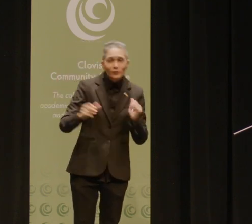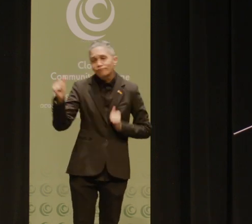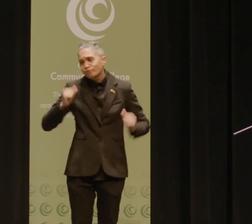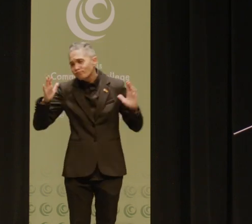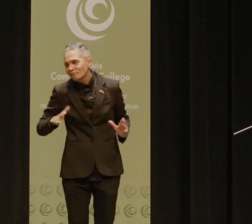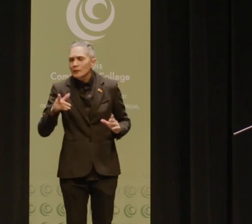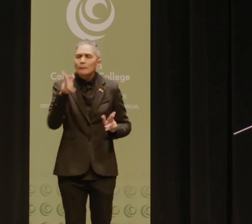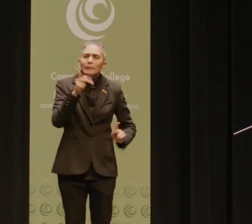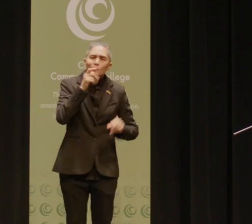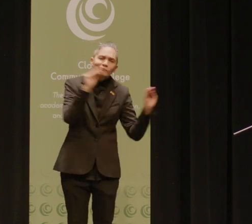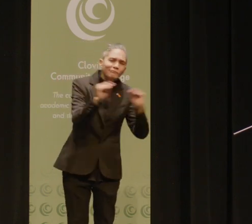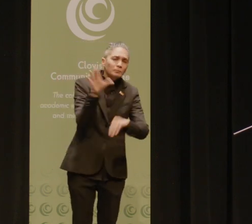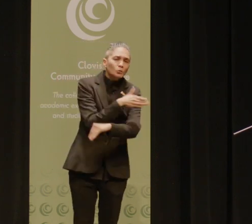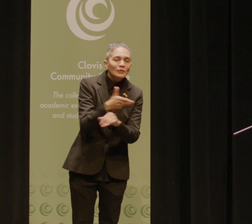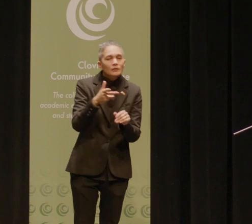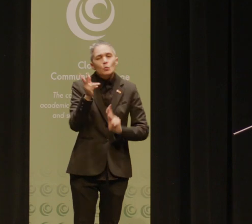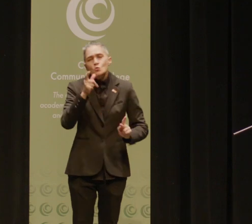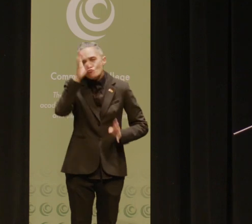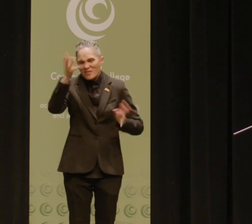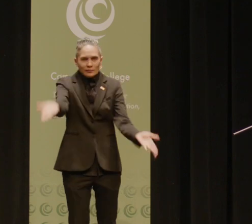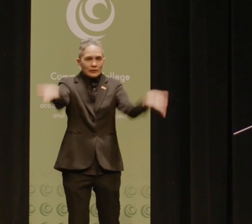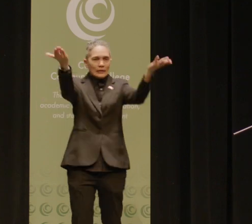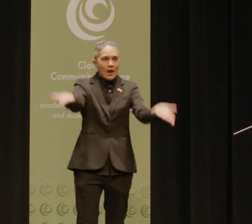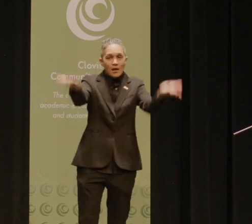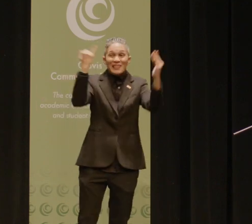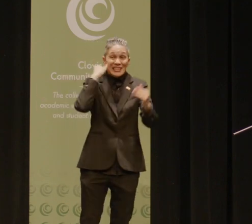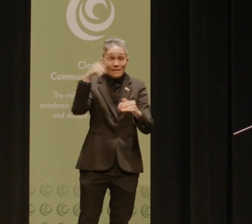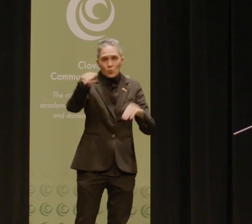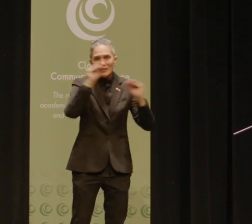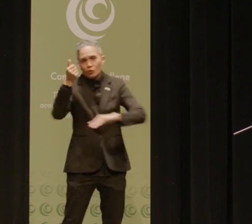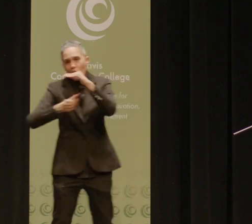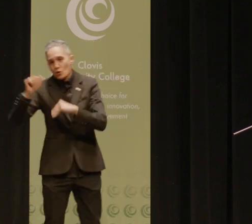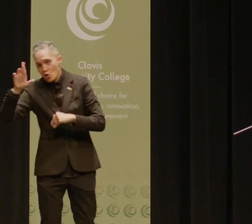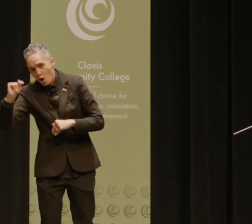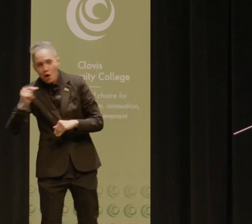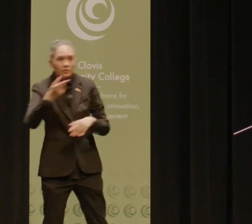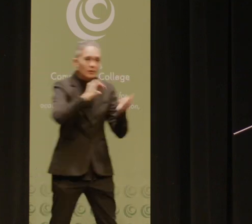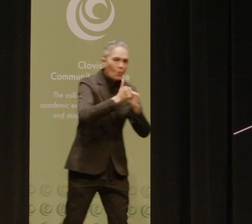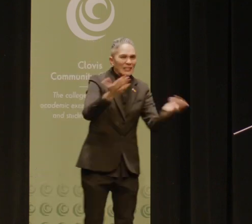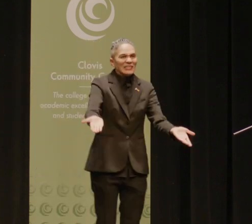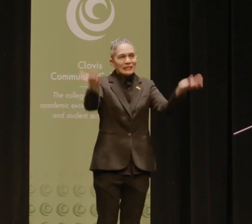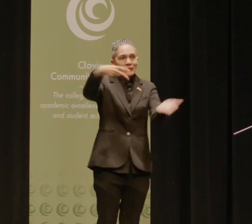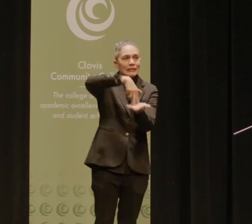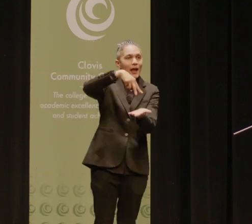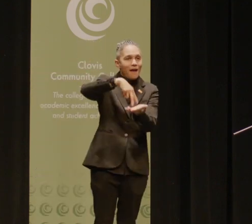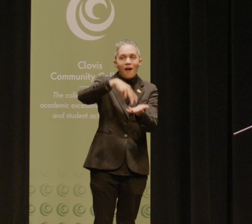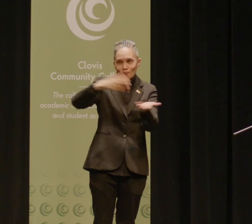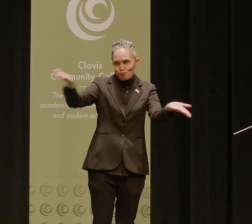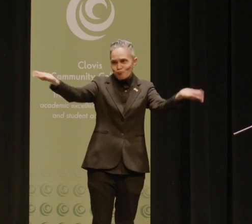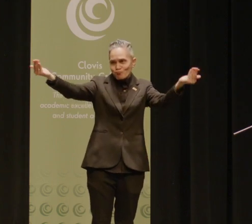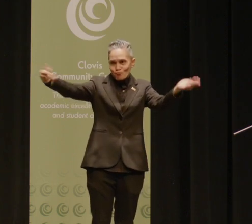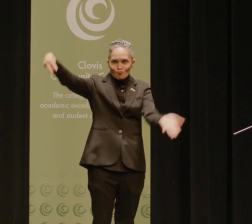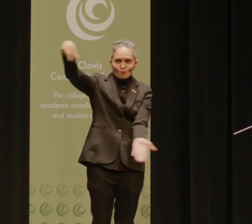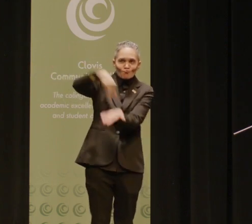people who love music, create beautiful things, please stand. If you teach in the arts or you teach in athletics, please stand. Stand,